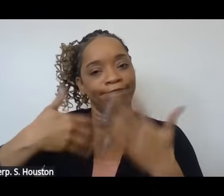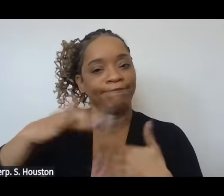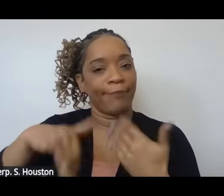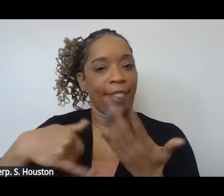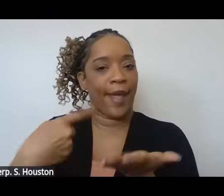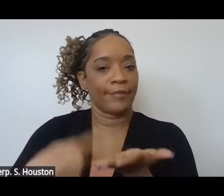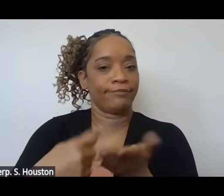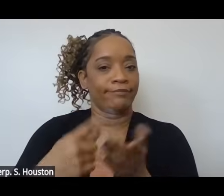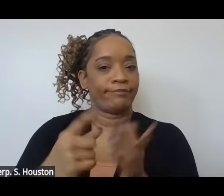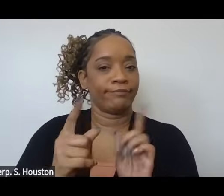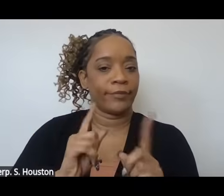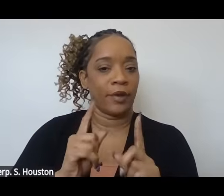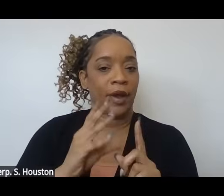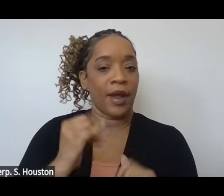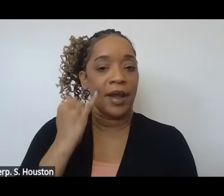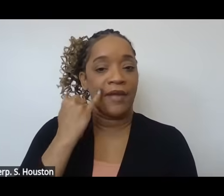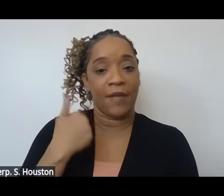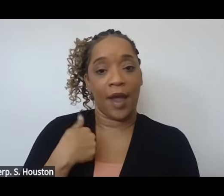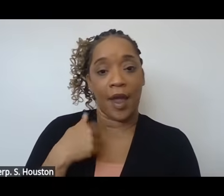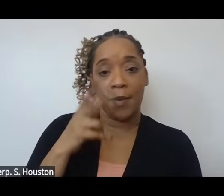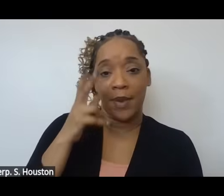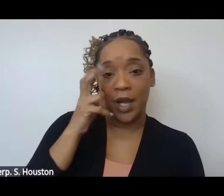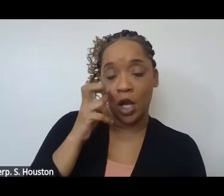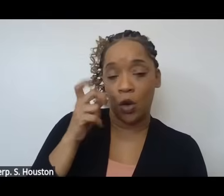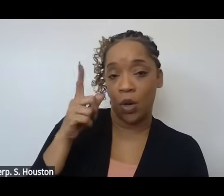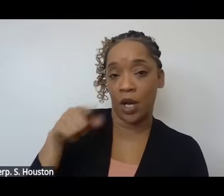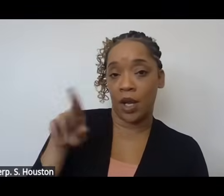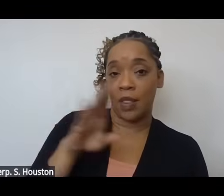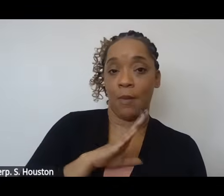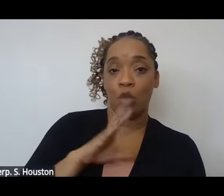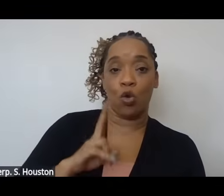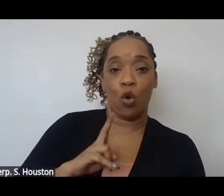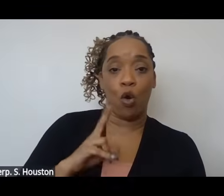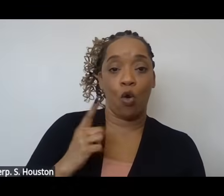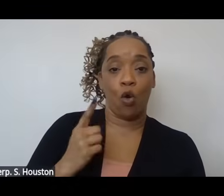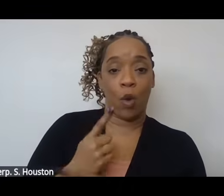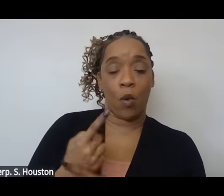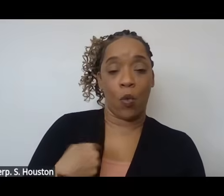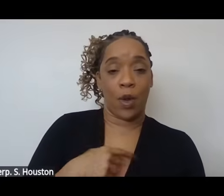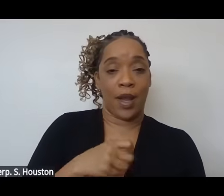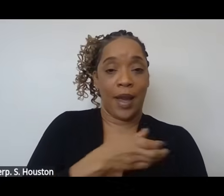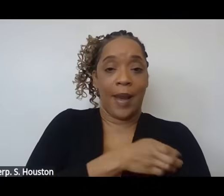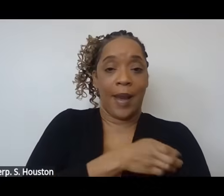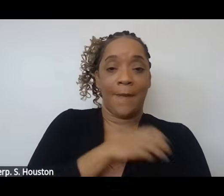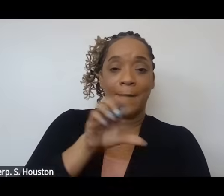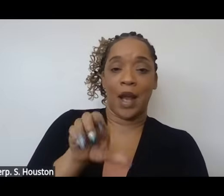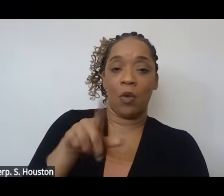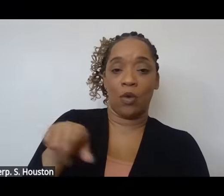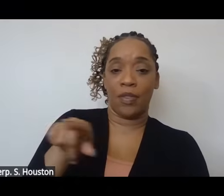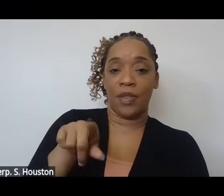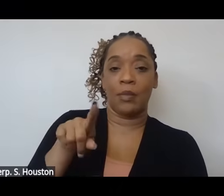Bureau correctly, we could empower them or we could enable them to lobby on our behalf. Is that?